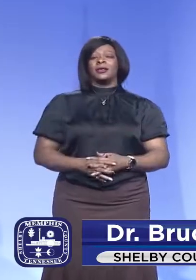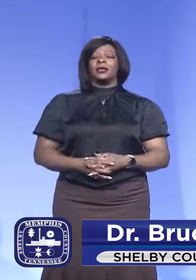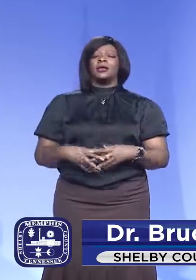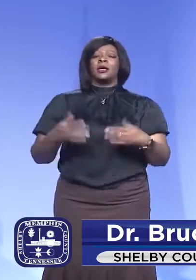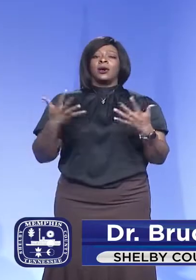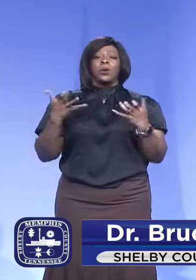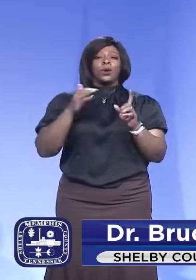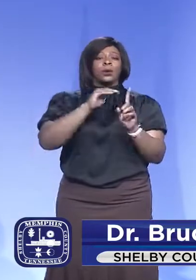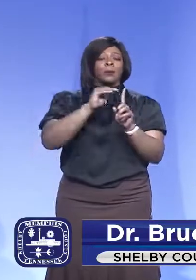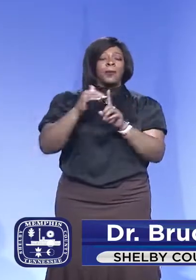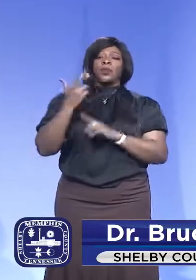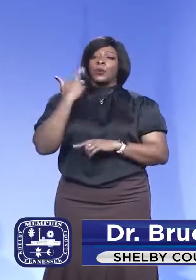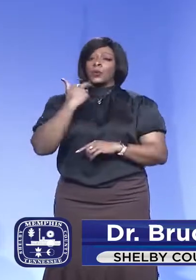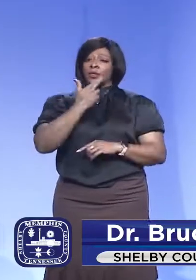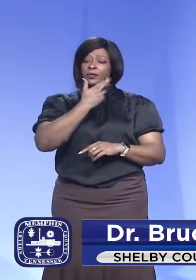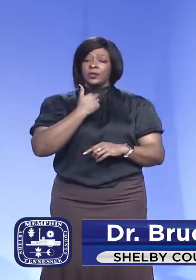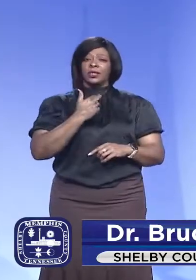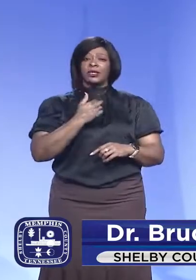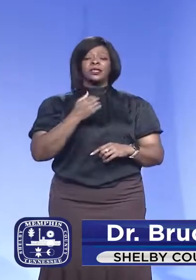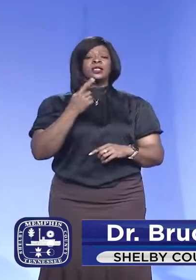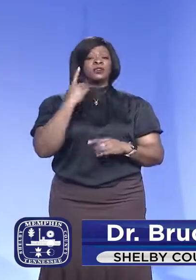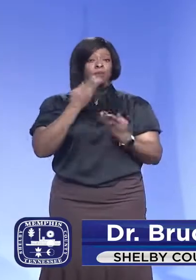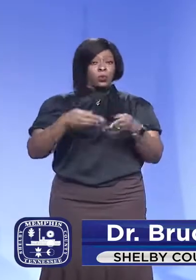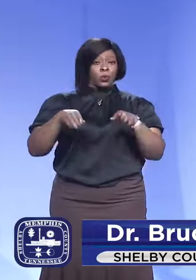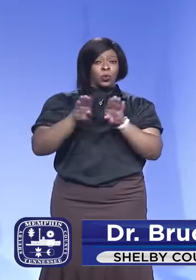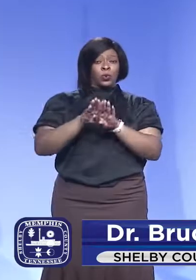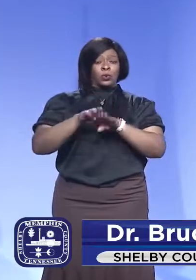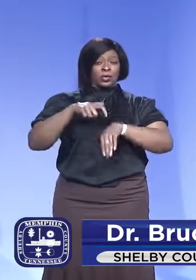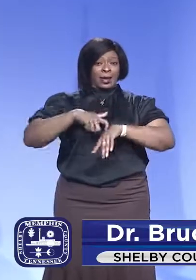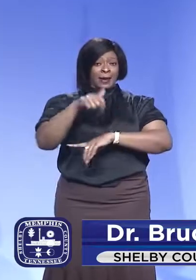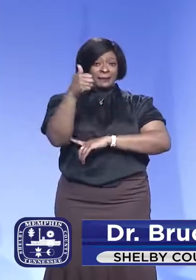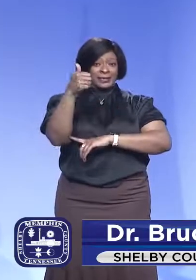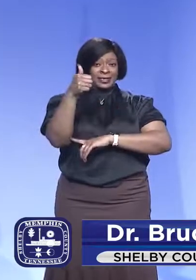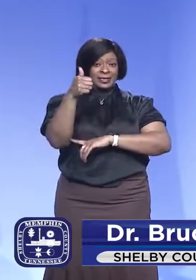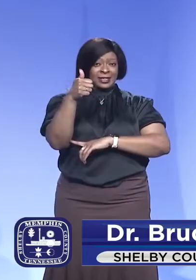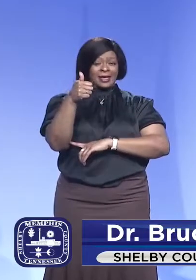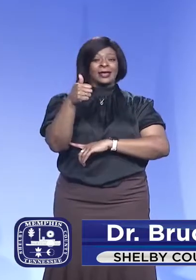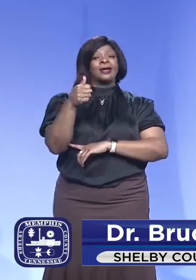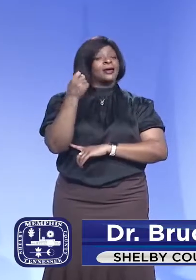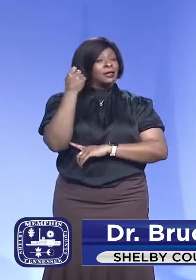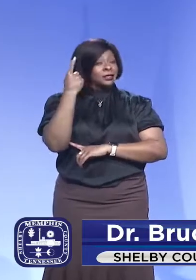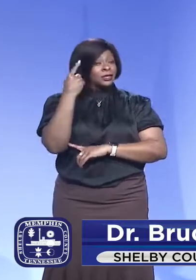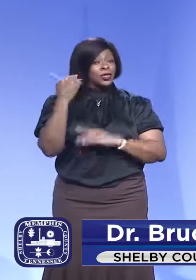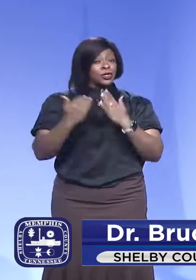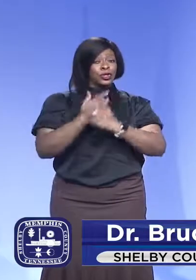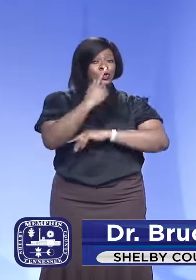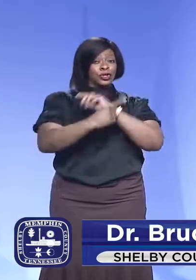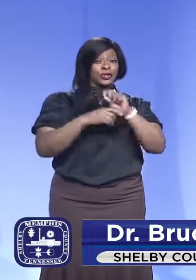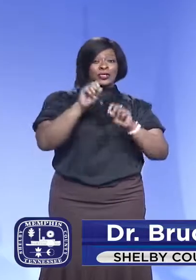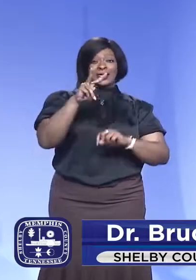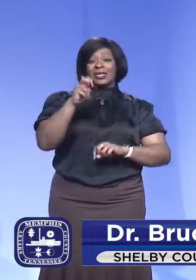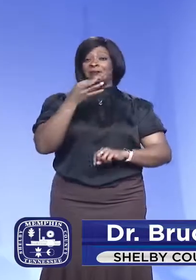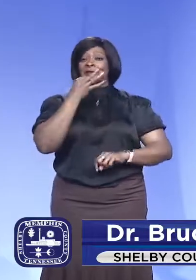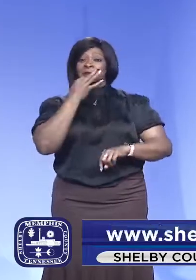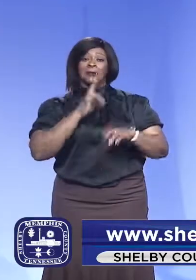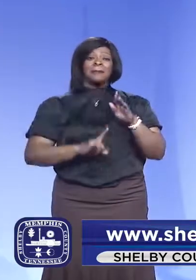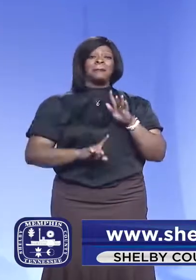I want to remind restaurants that you close at 10 o'clock. I understand that New Year Eve is coming up,